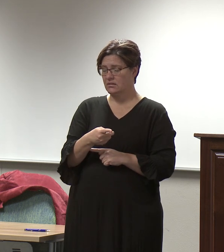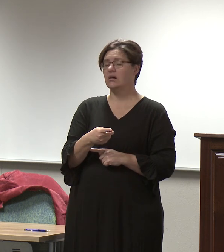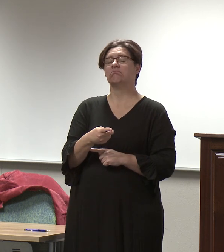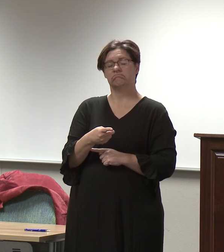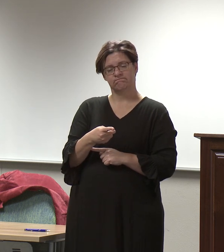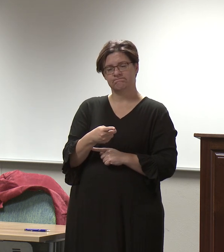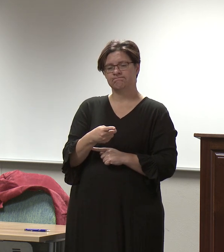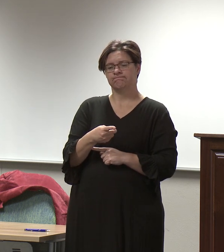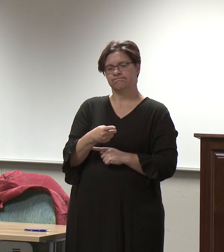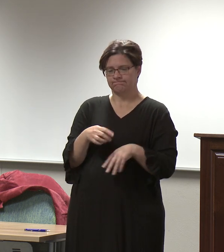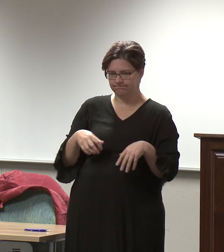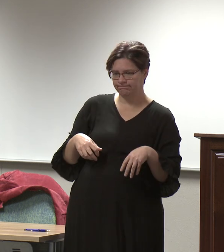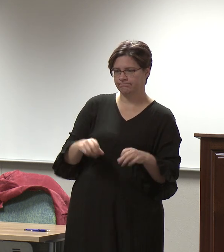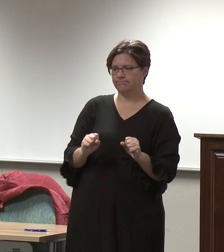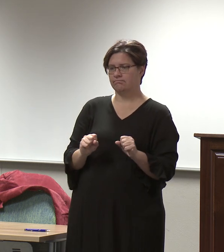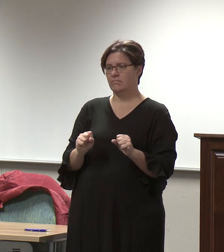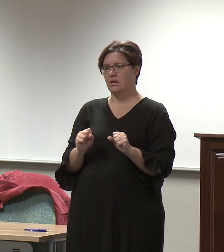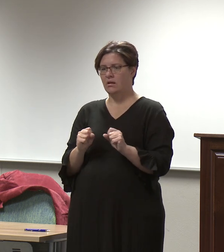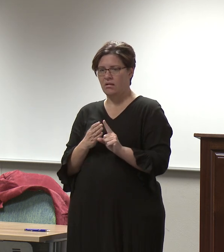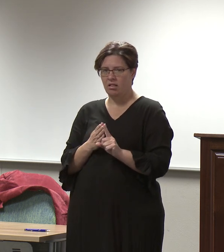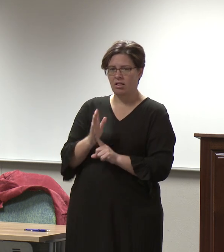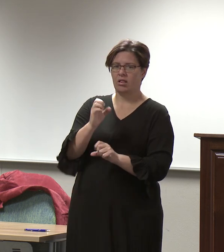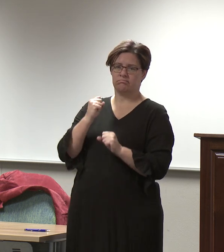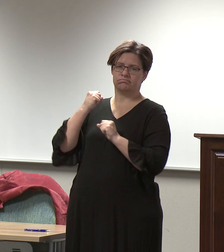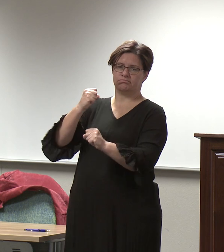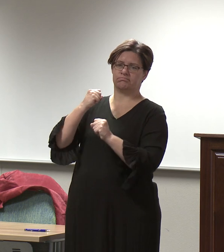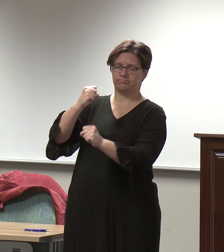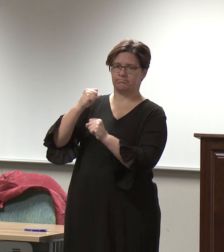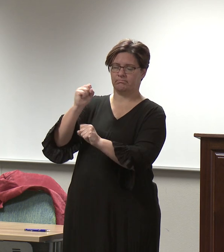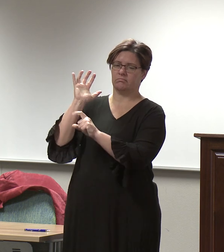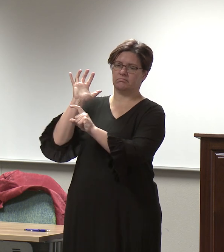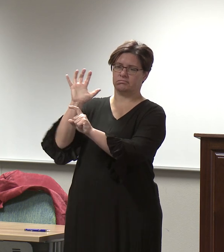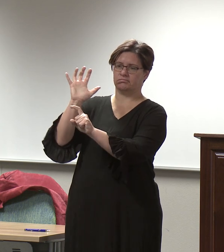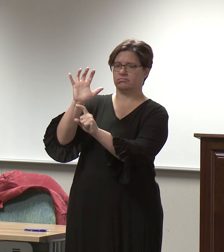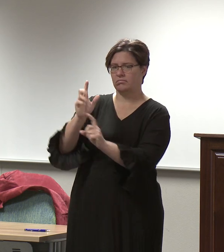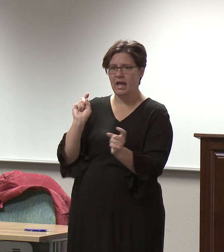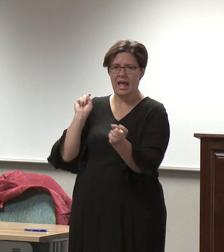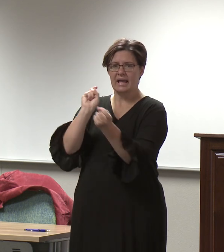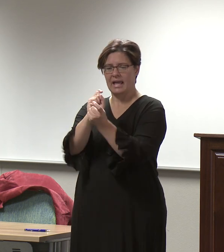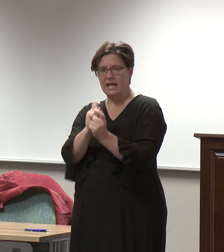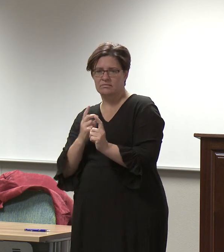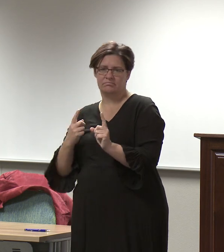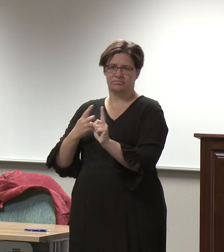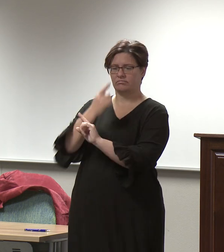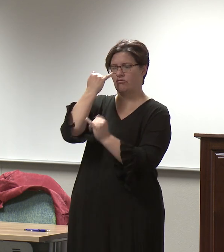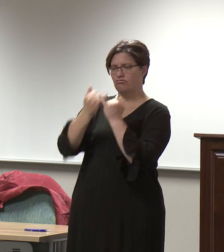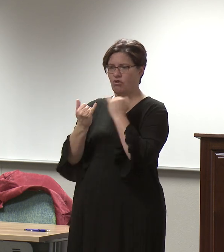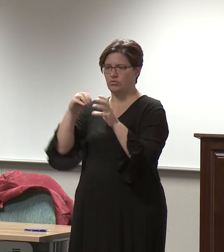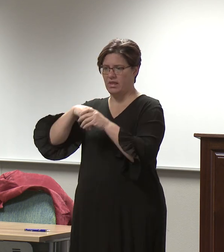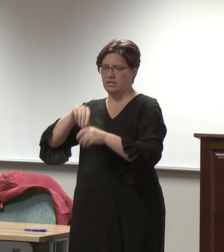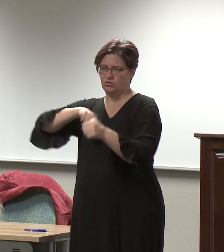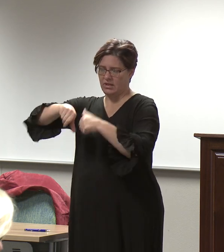that were conducting the discourse of protest against inhumanity in our societies. All